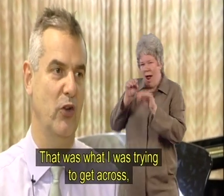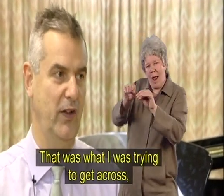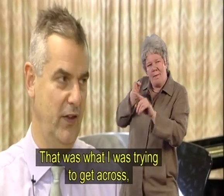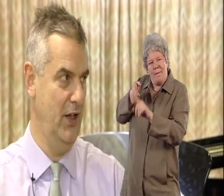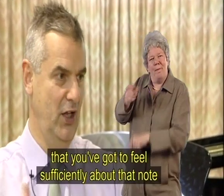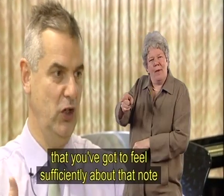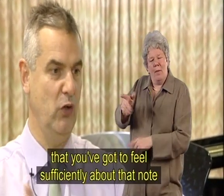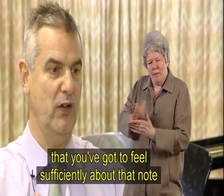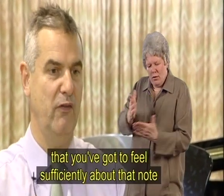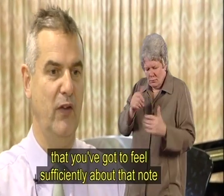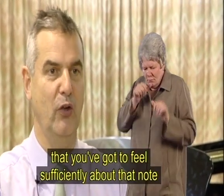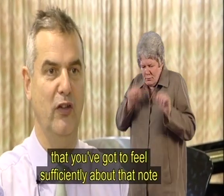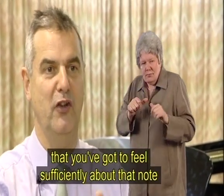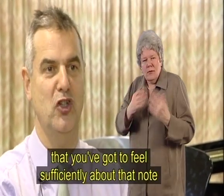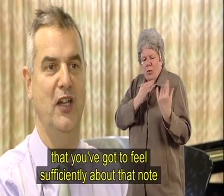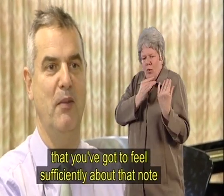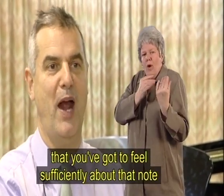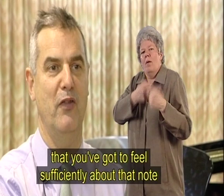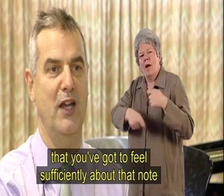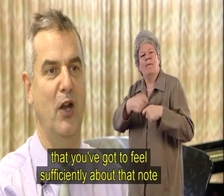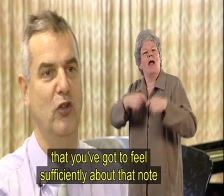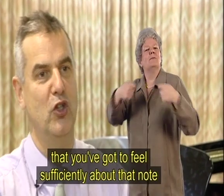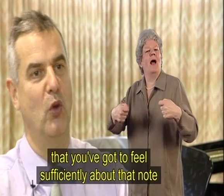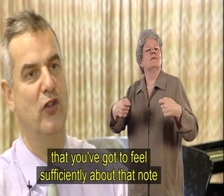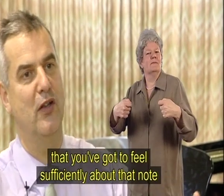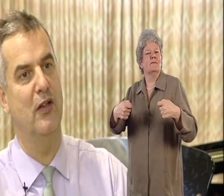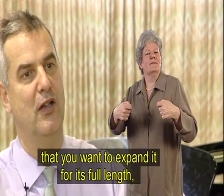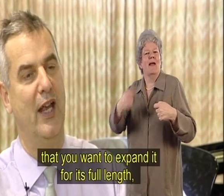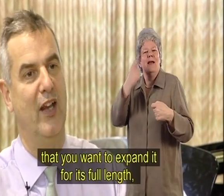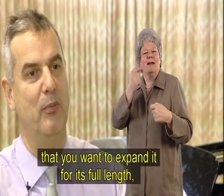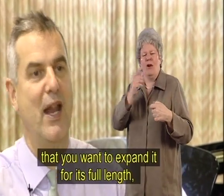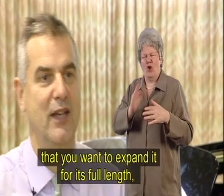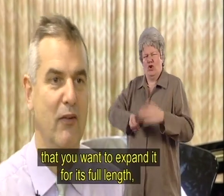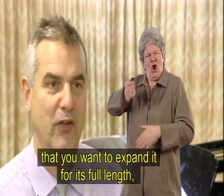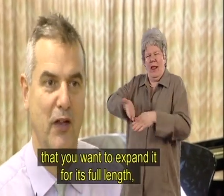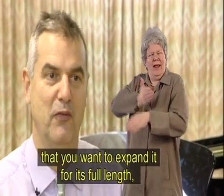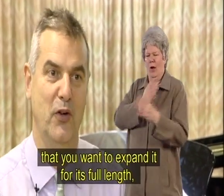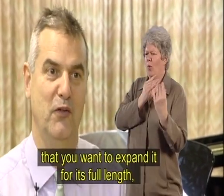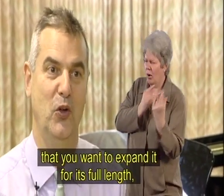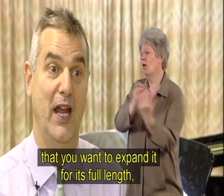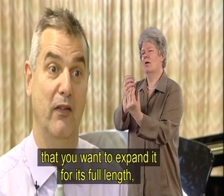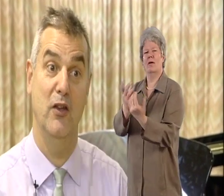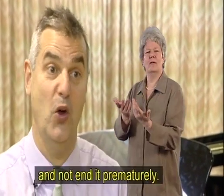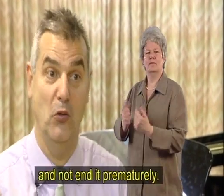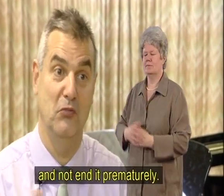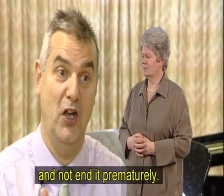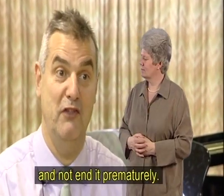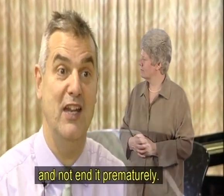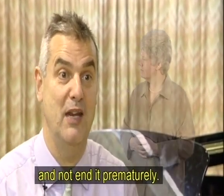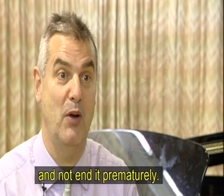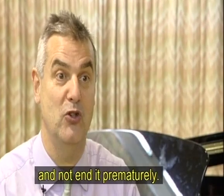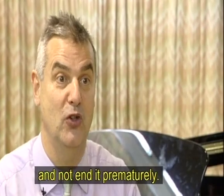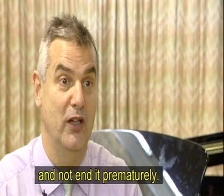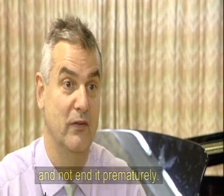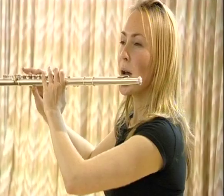trying to get across there, that you've got to feel sufficiently about that note that you want to expand it for its full length and not kind of